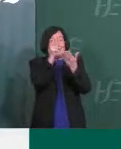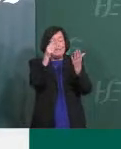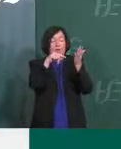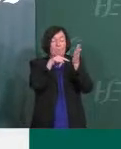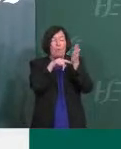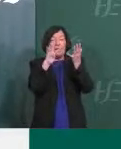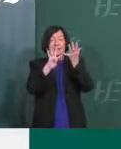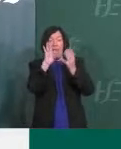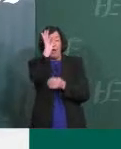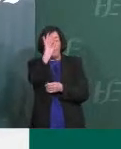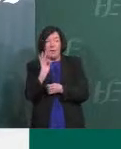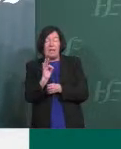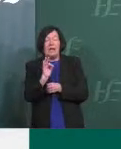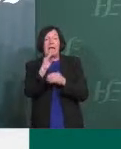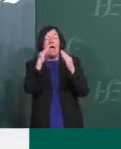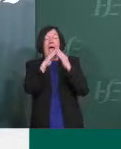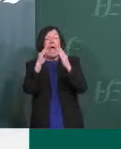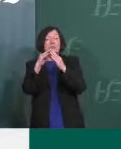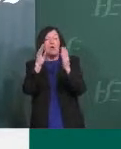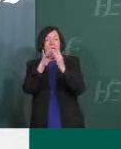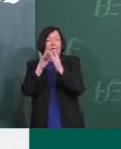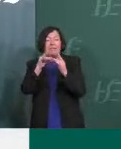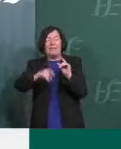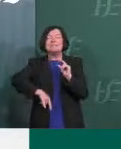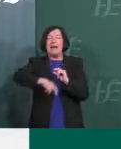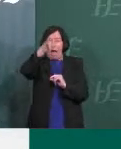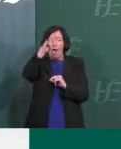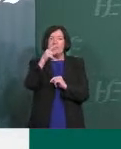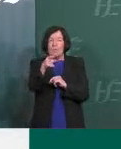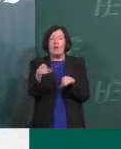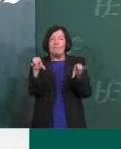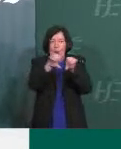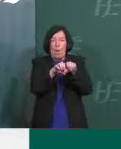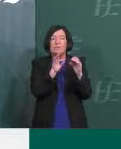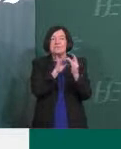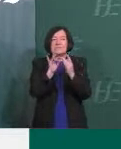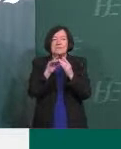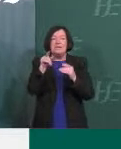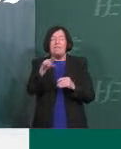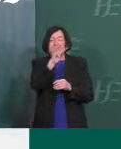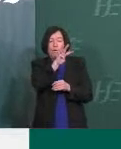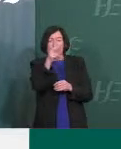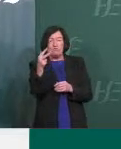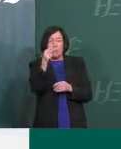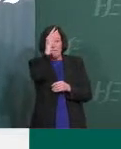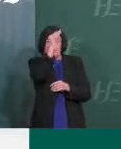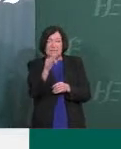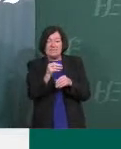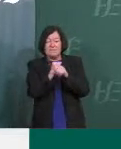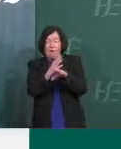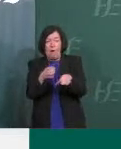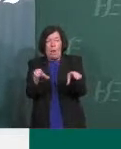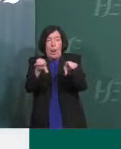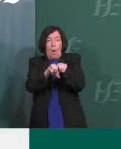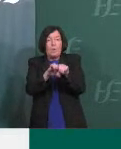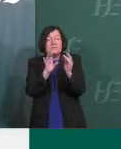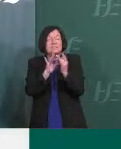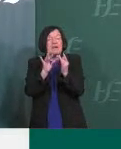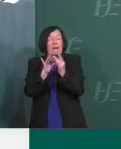18.9%. Household contacts do remain the highest form of close contact at 43% of all of our close contacts,